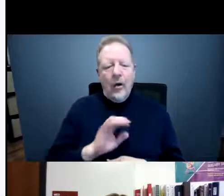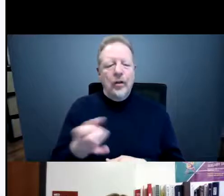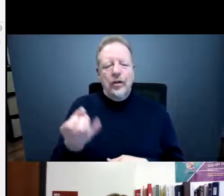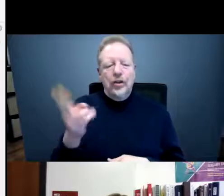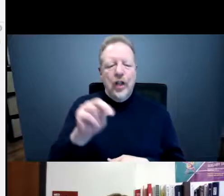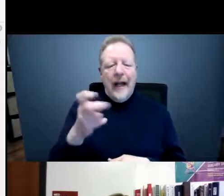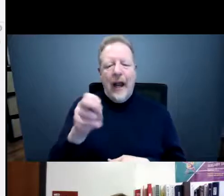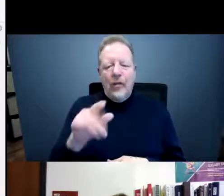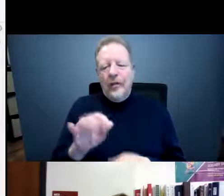everything for us.